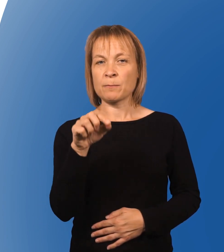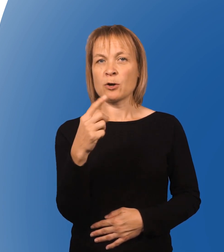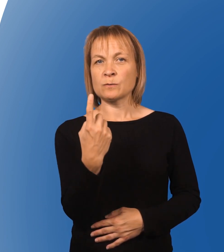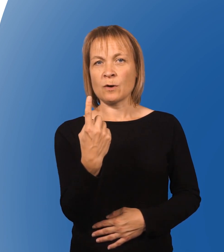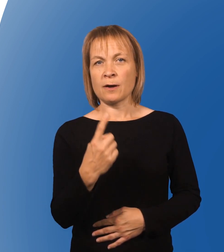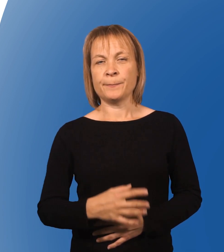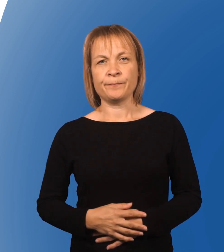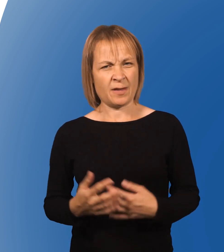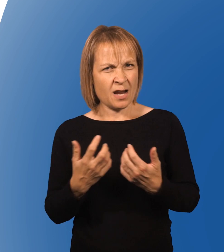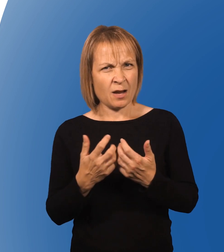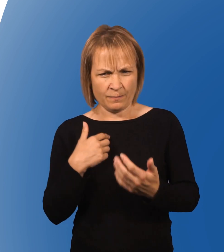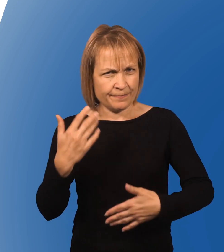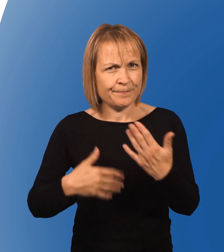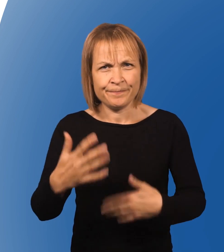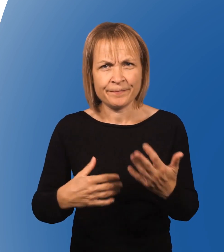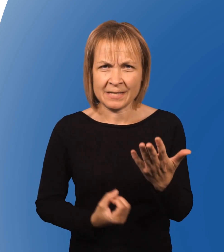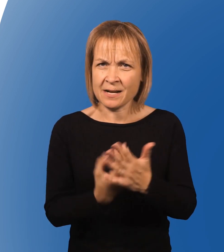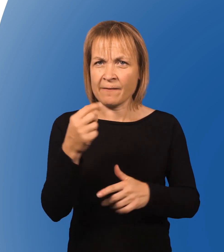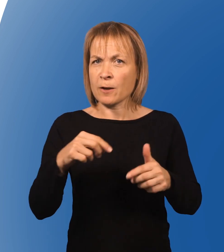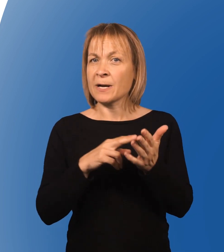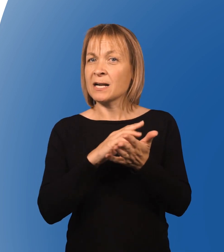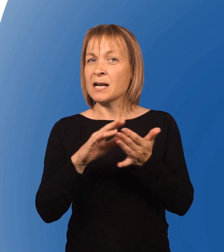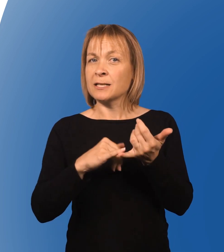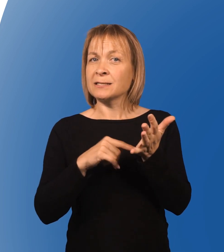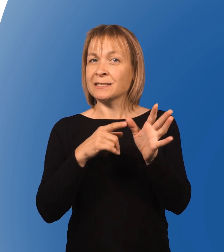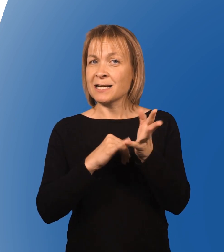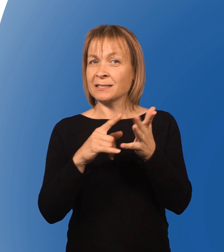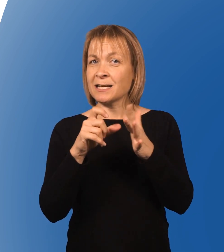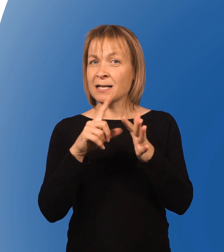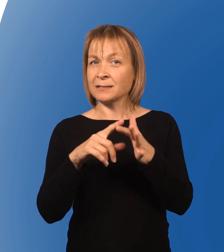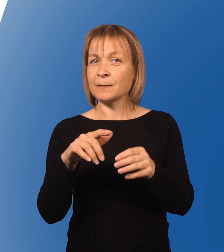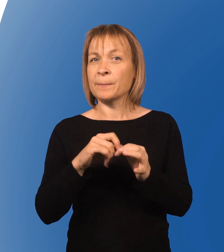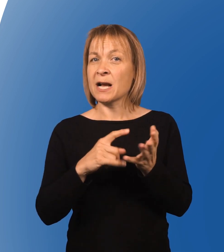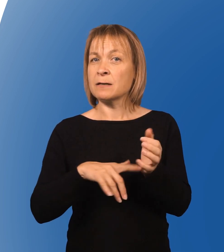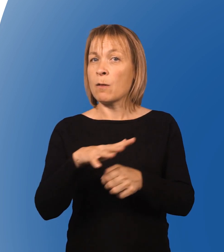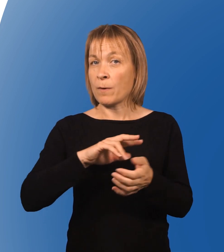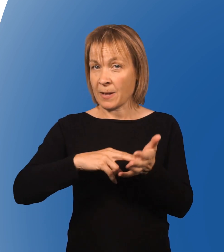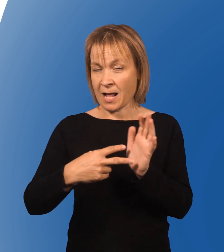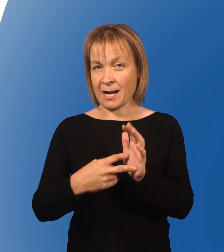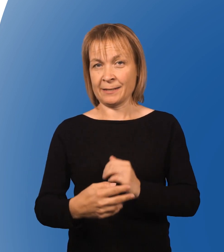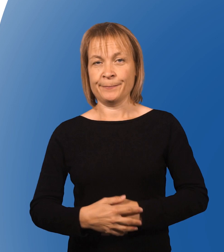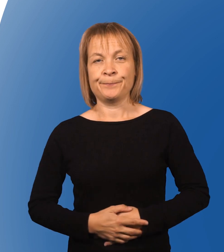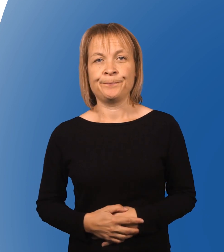3.1. Way forward in developing NHS Tayside BSL local plan.